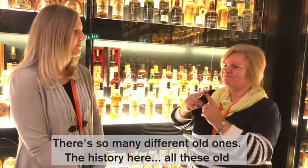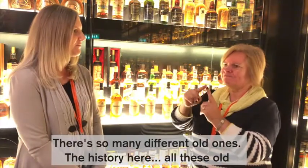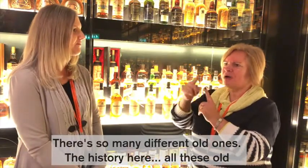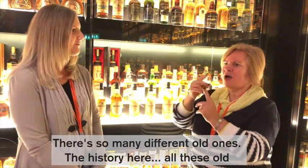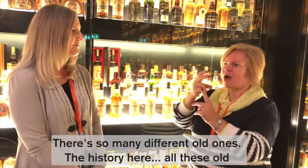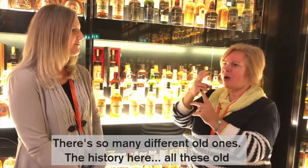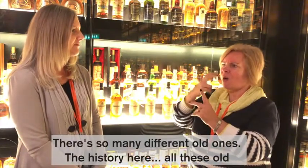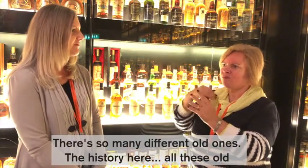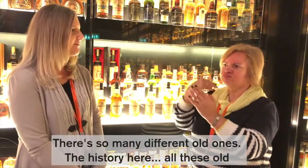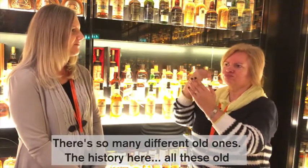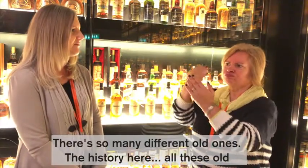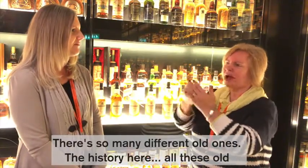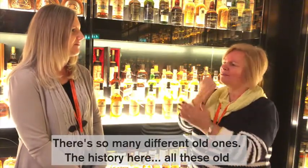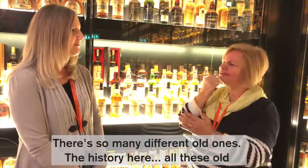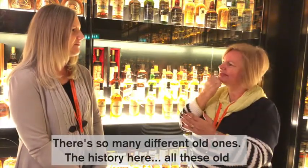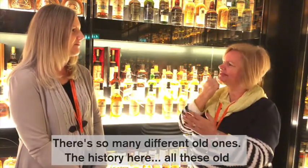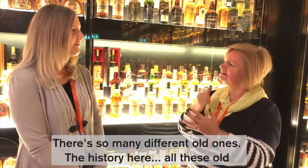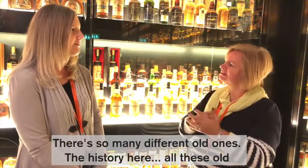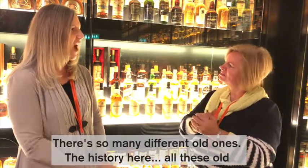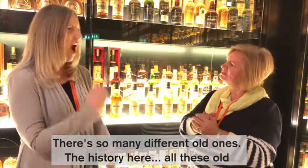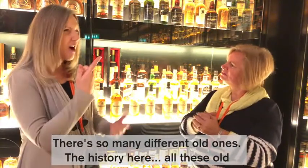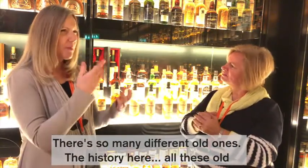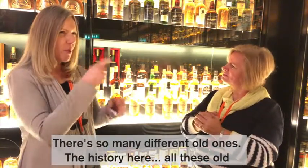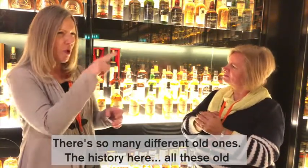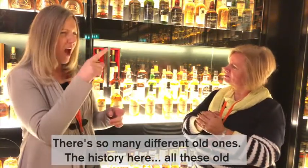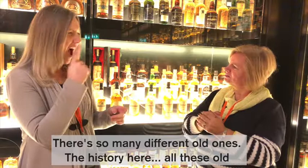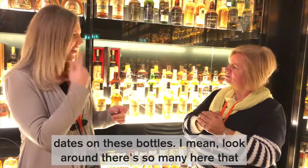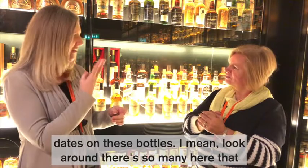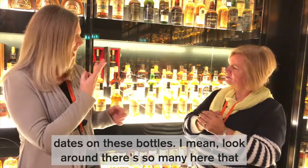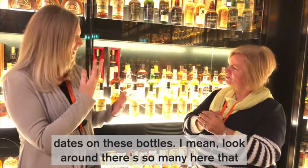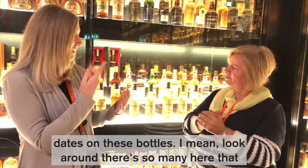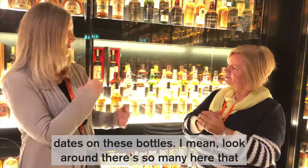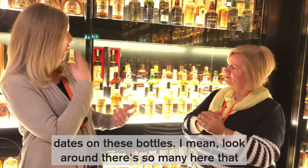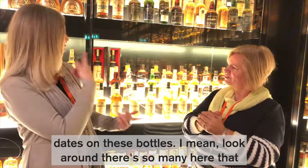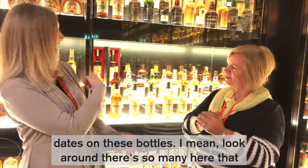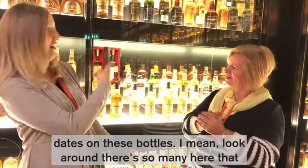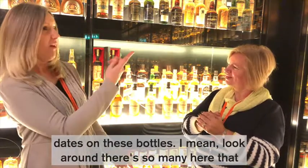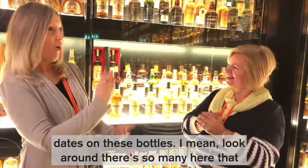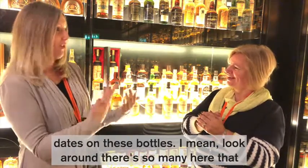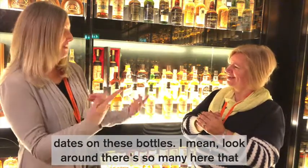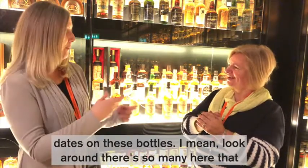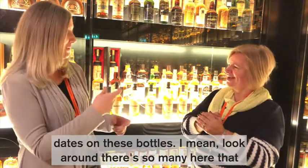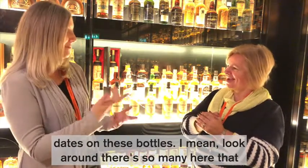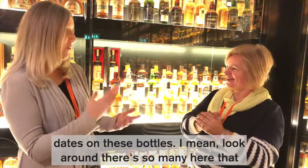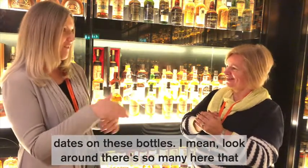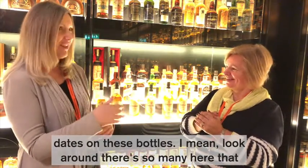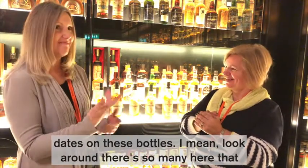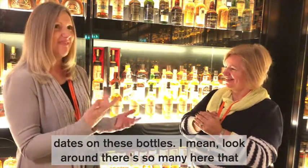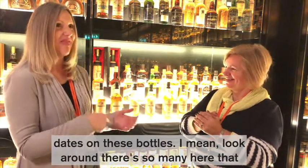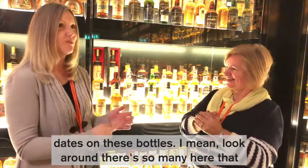We've got so many different old ones, the history here, all these old dates on these bottles, mean look around, there's so many here that